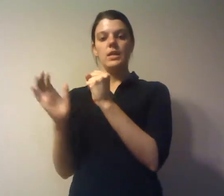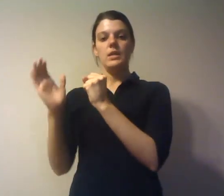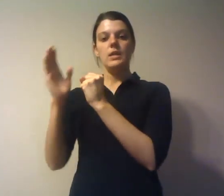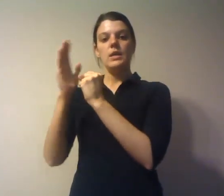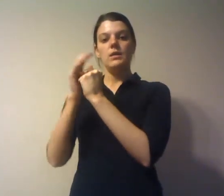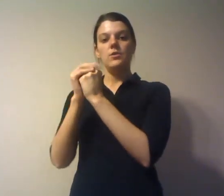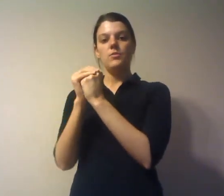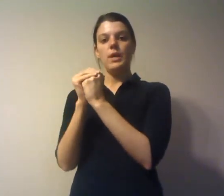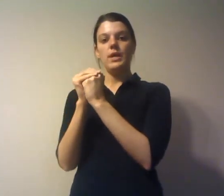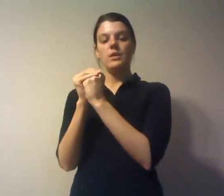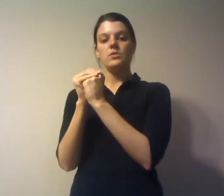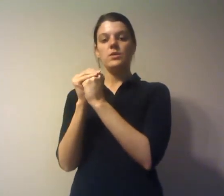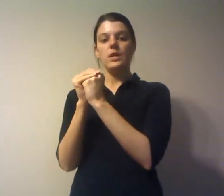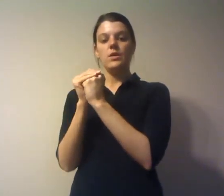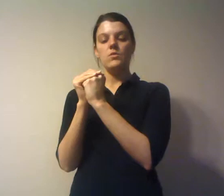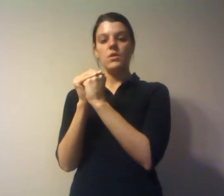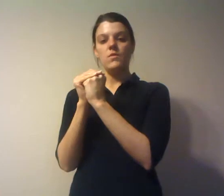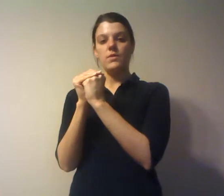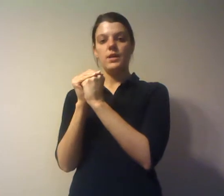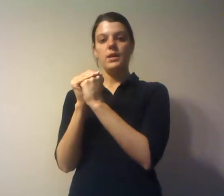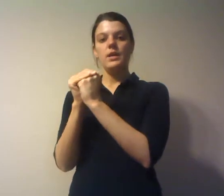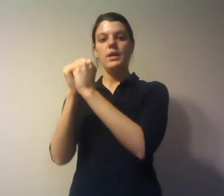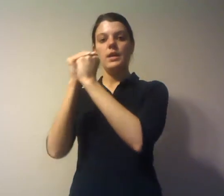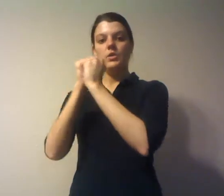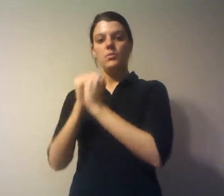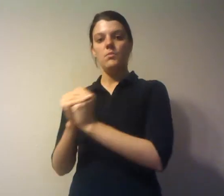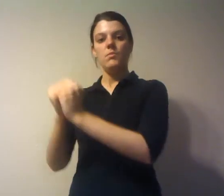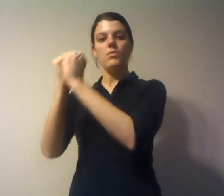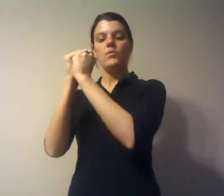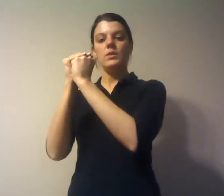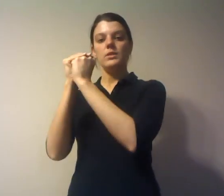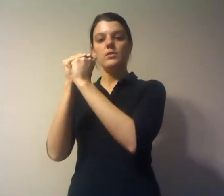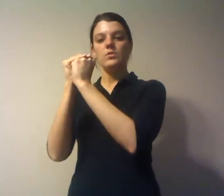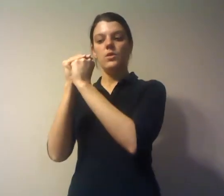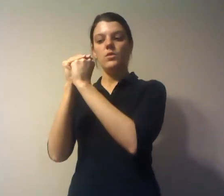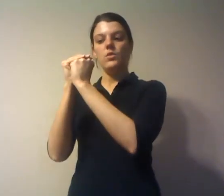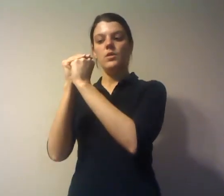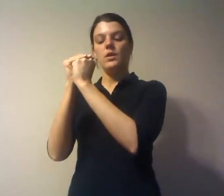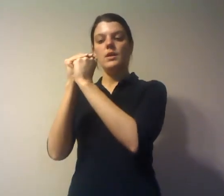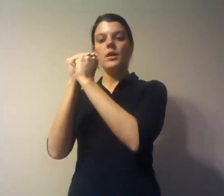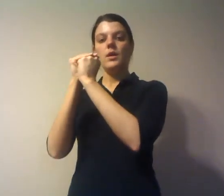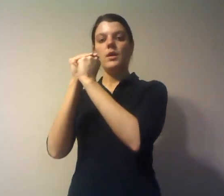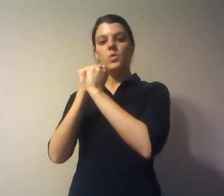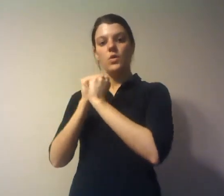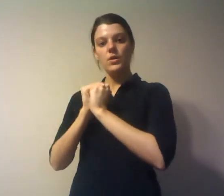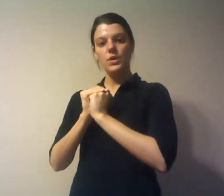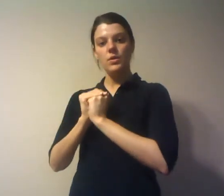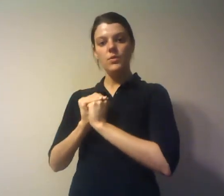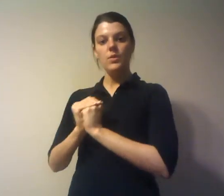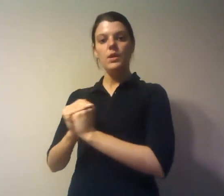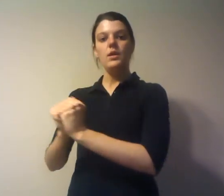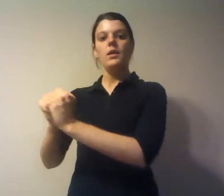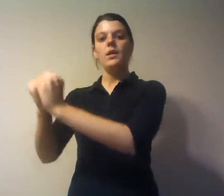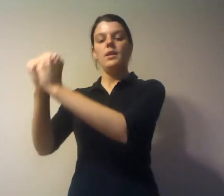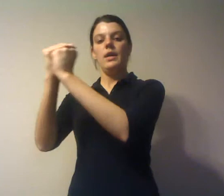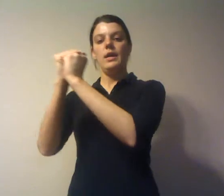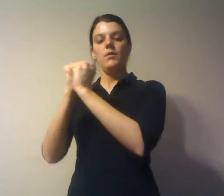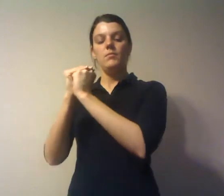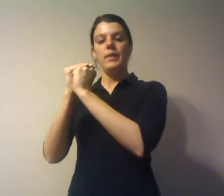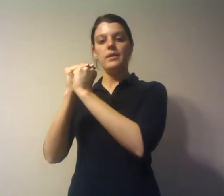hand, and your right hand just kind of goes over it. And you move in a little circle, thumb toward you, and then out and back to